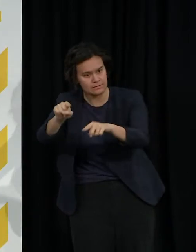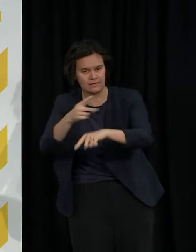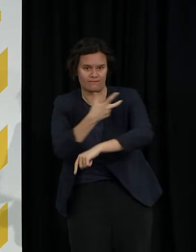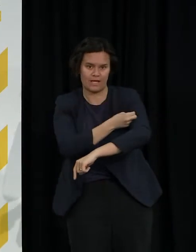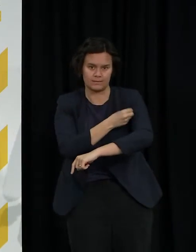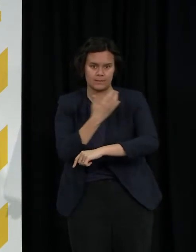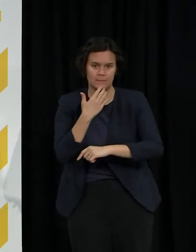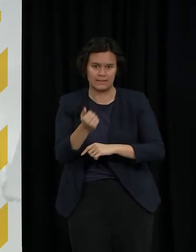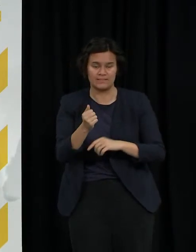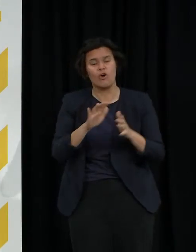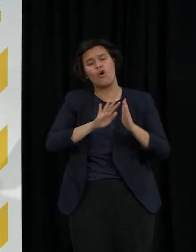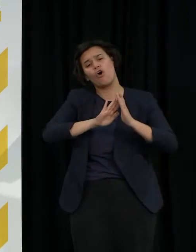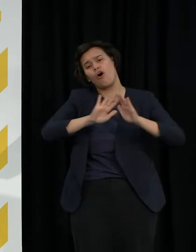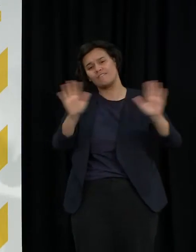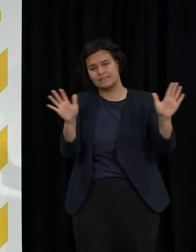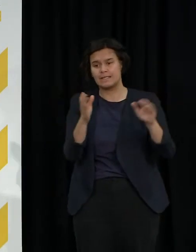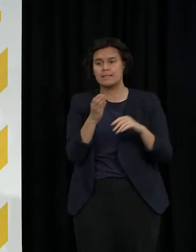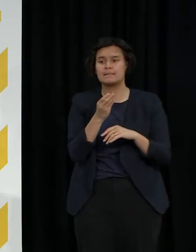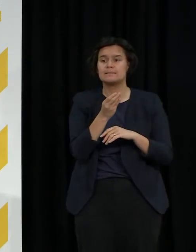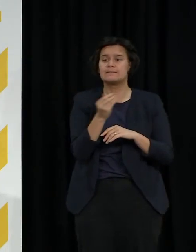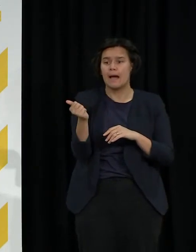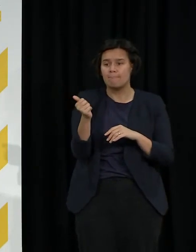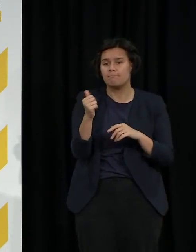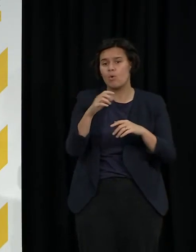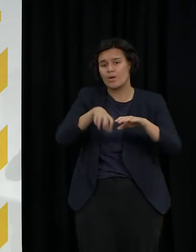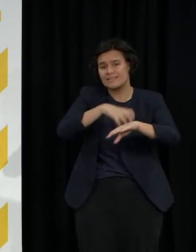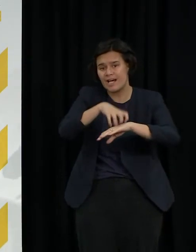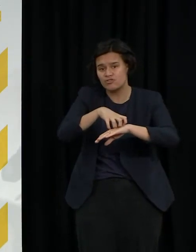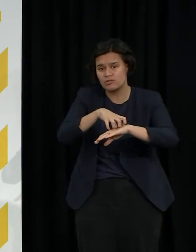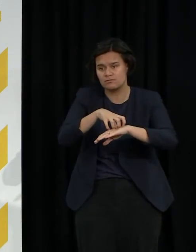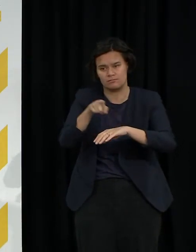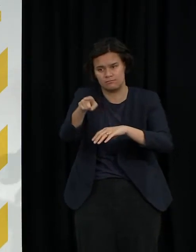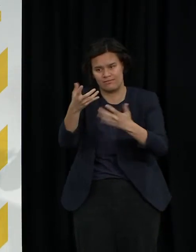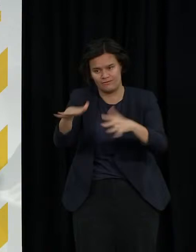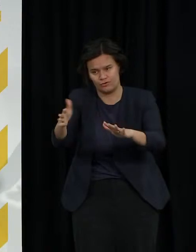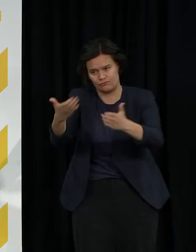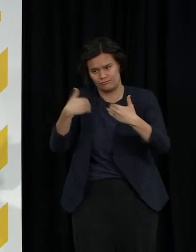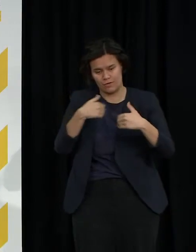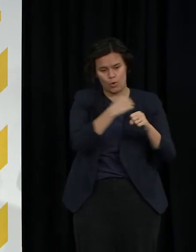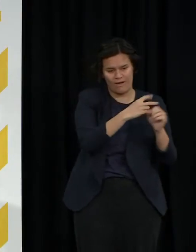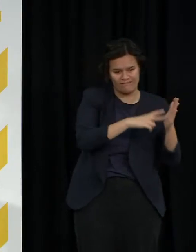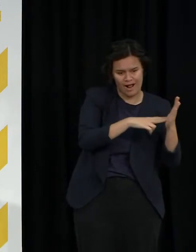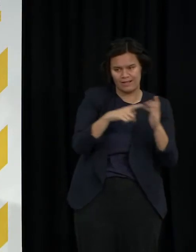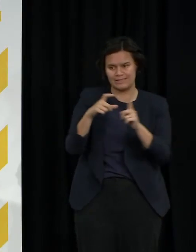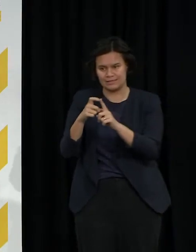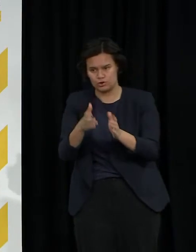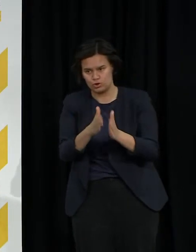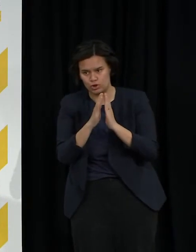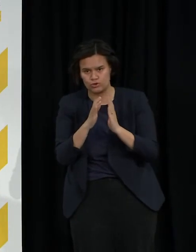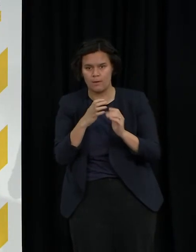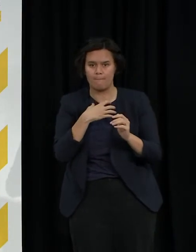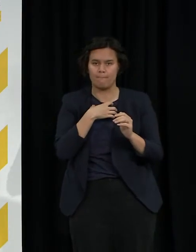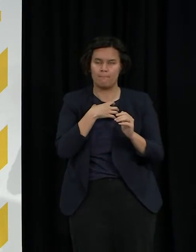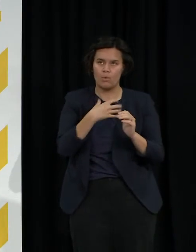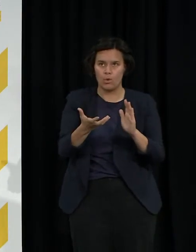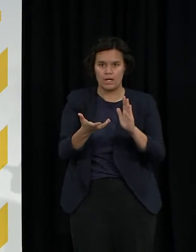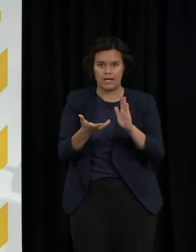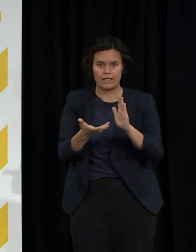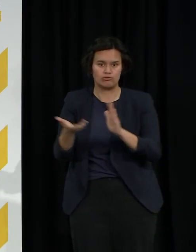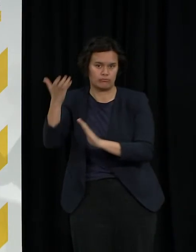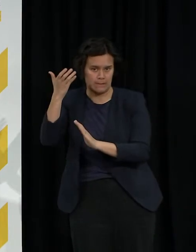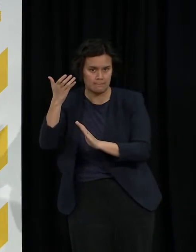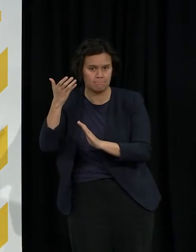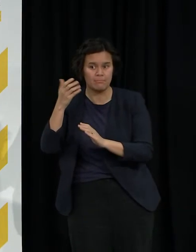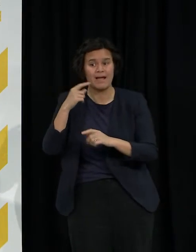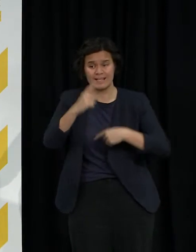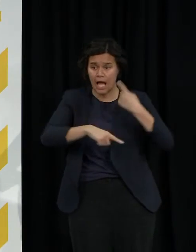some organisations, such as the two that you've named, who perhaps sit a little bit outside some of the mainstream churches, but we will continue to